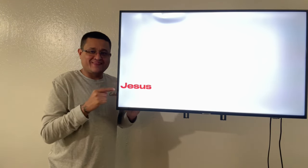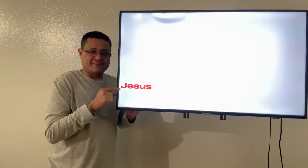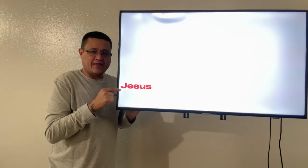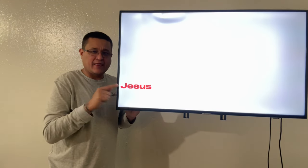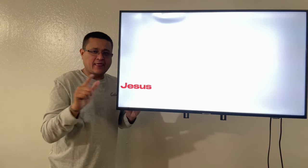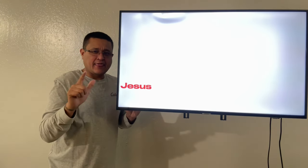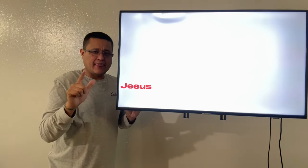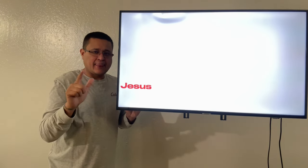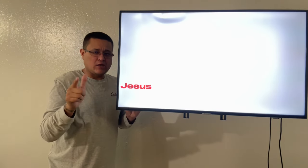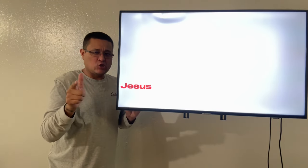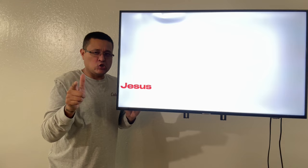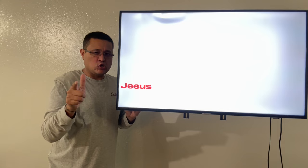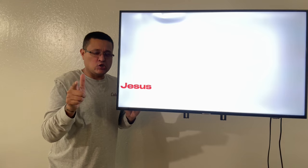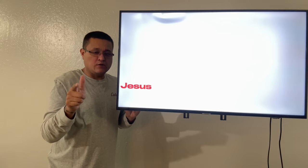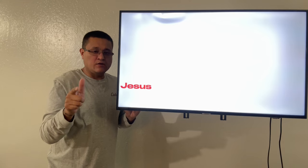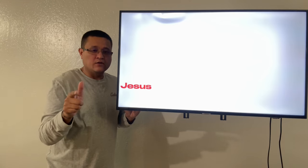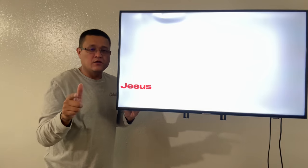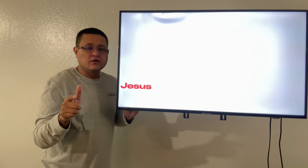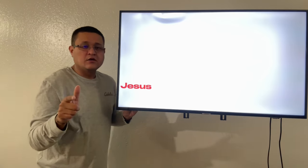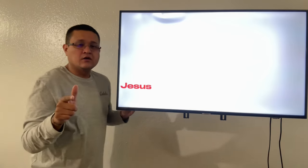I will show a verse with this later.